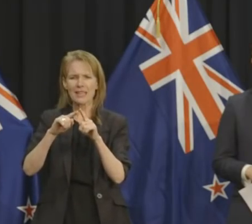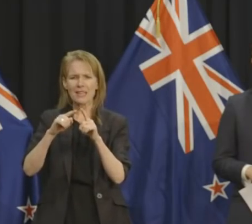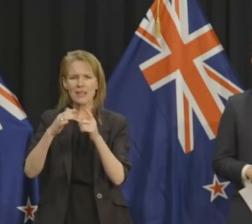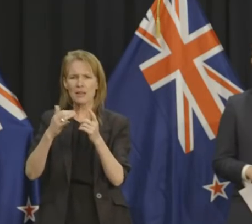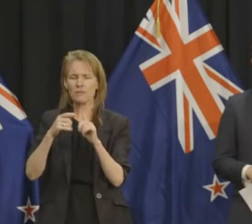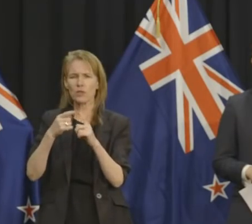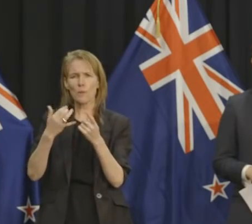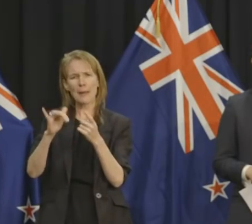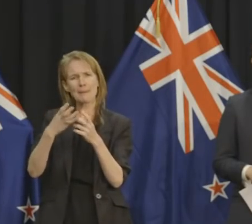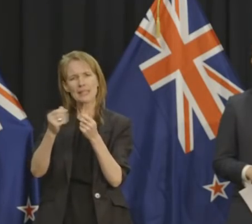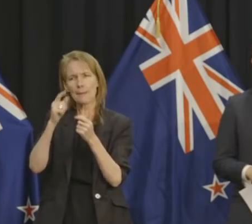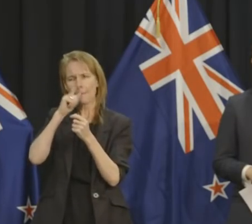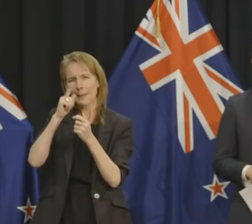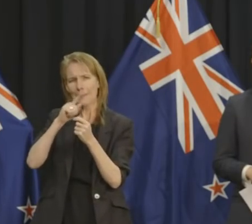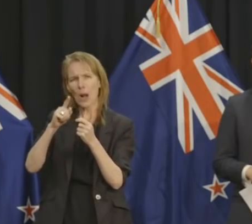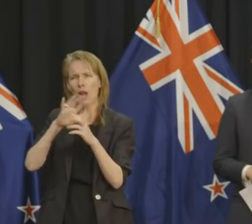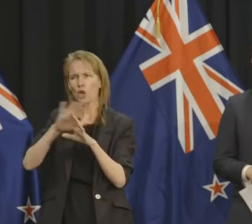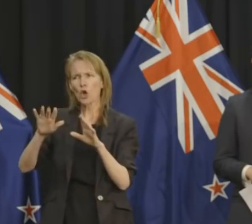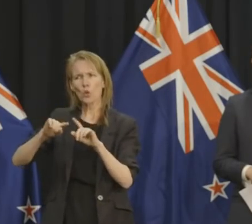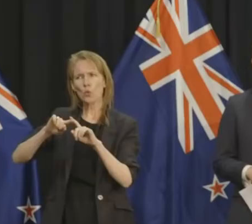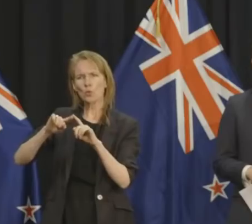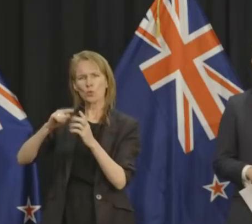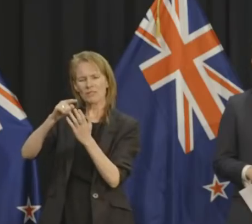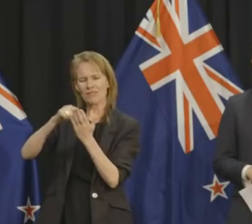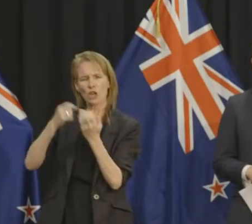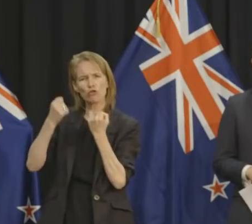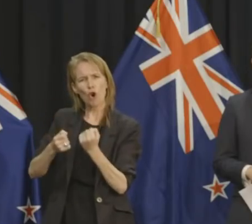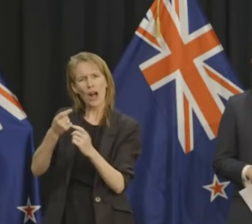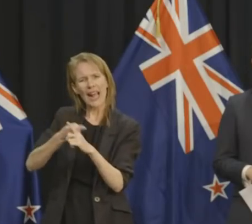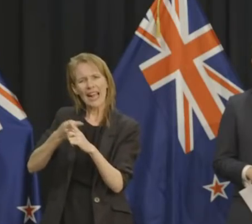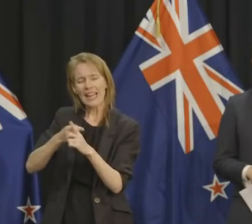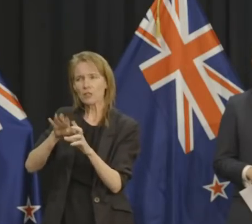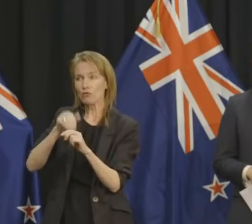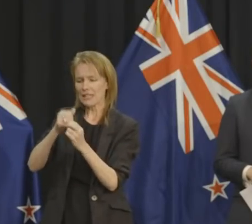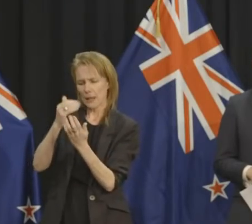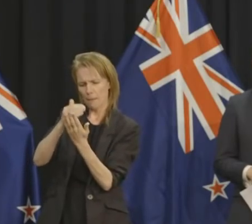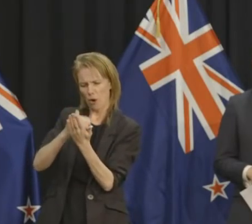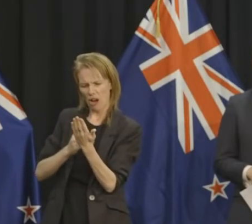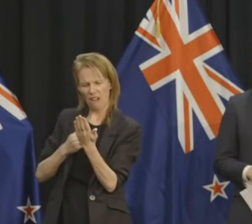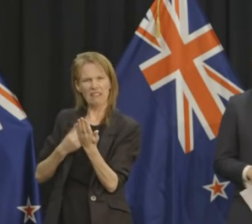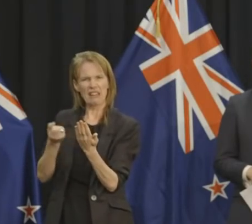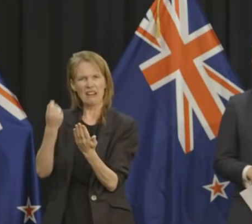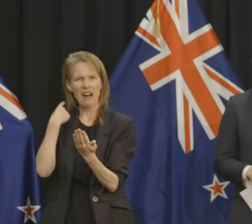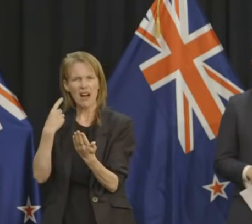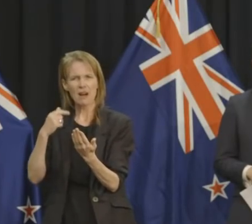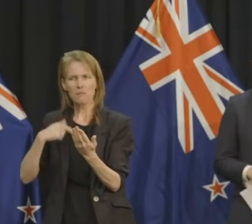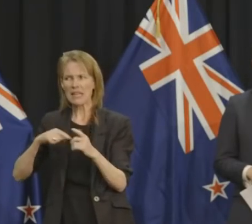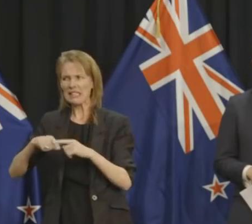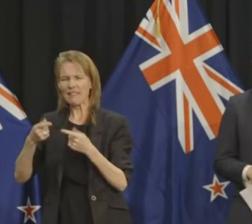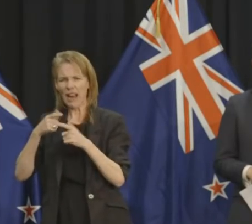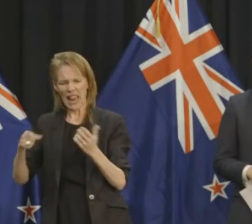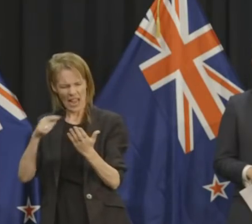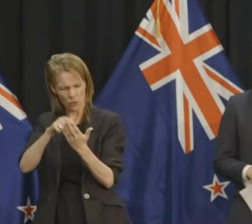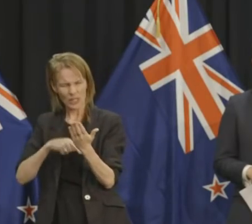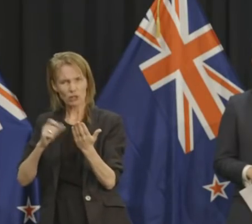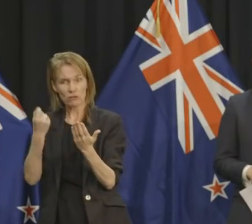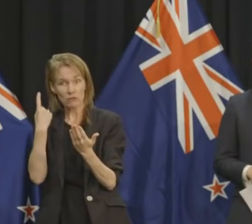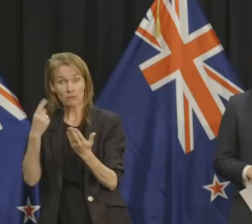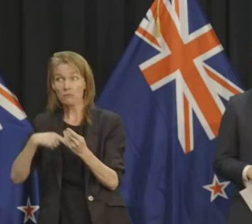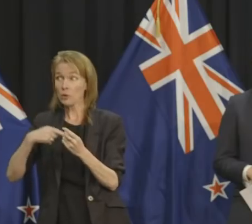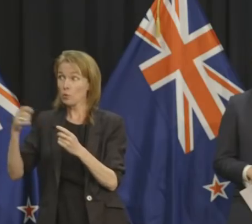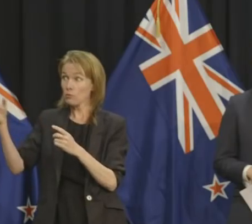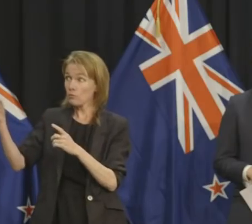rules for all the different ethnicities that might be coming in? I know they're New Zealanders, but some people might not have English as a first language. No, it's a good question, and we do have language